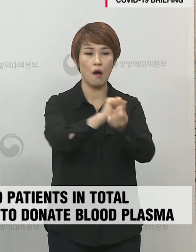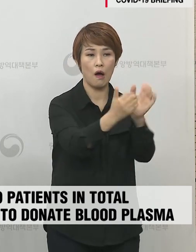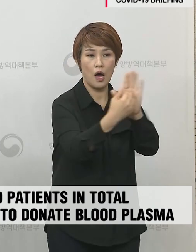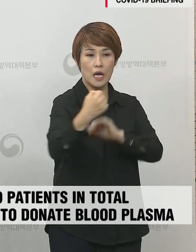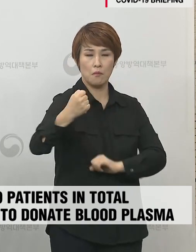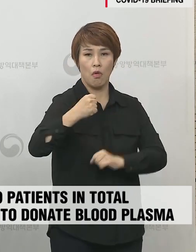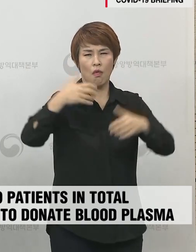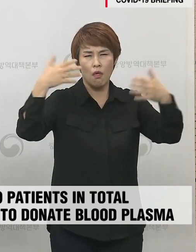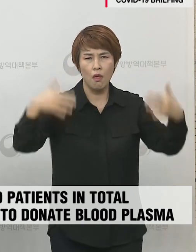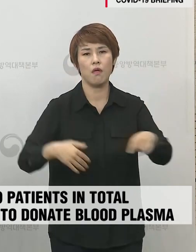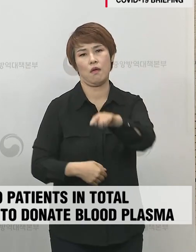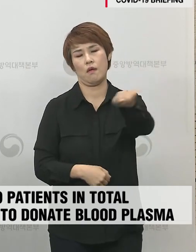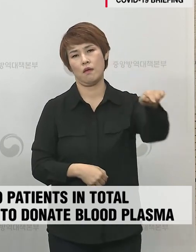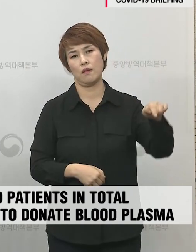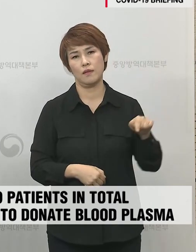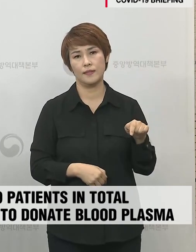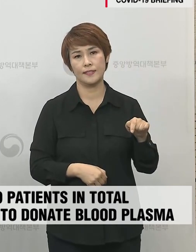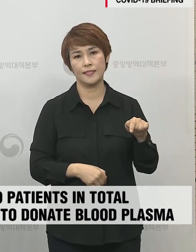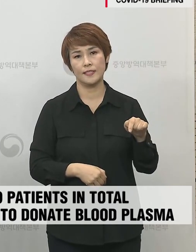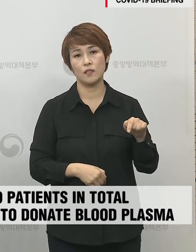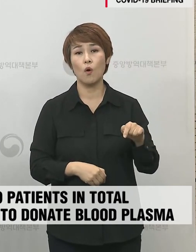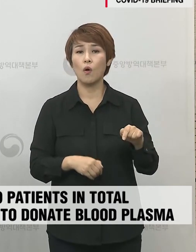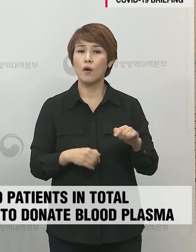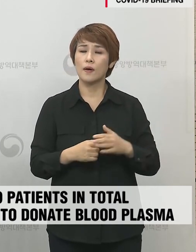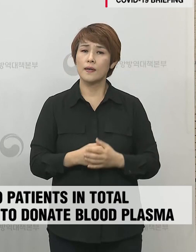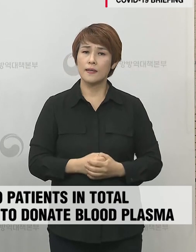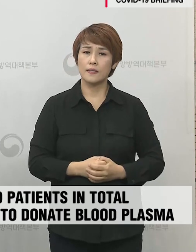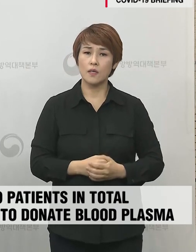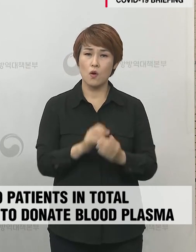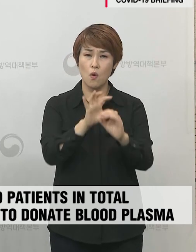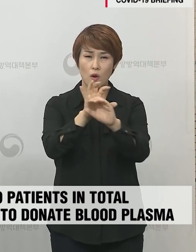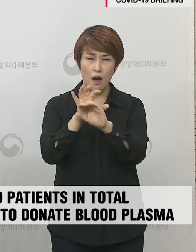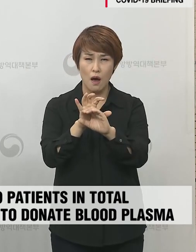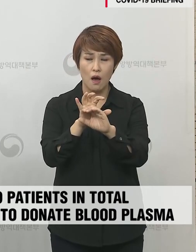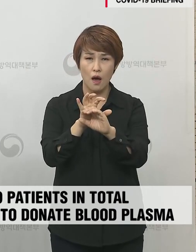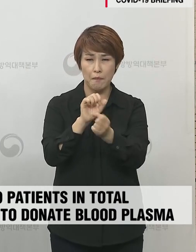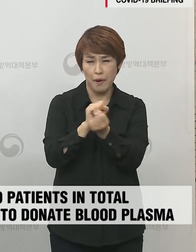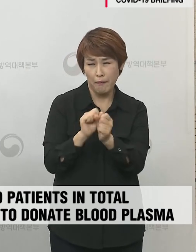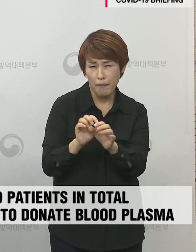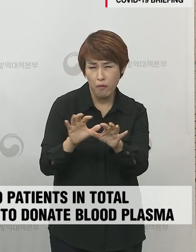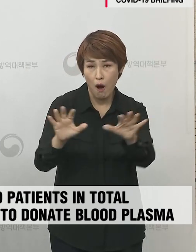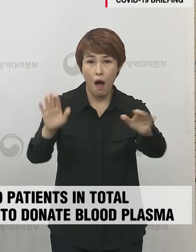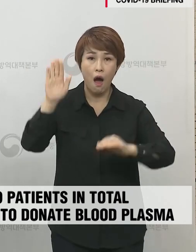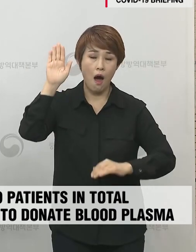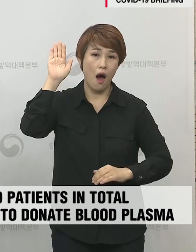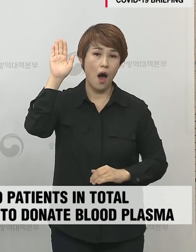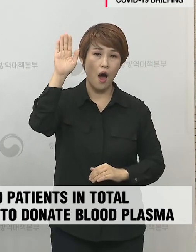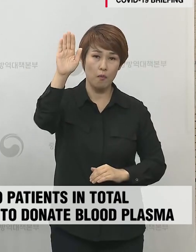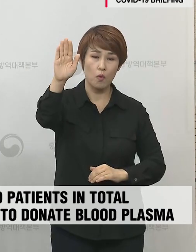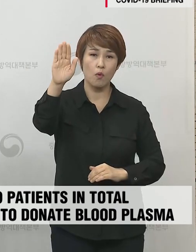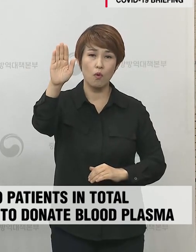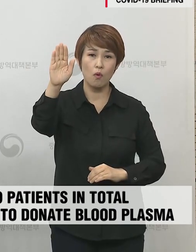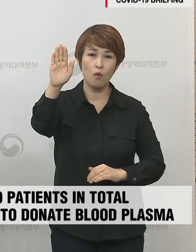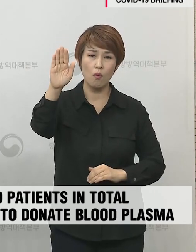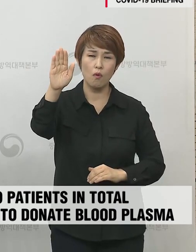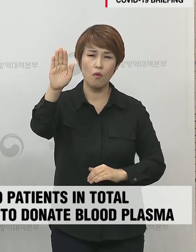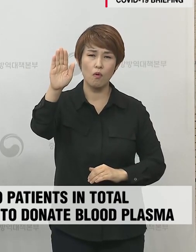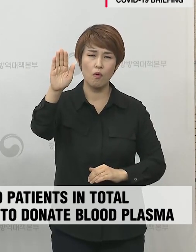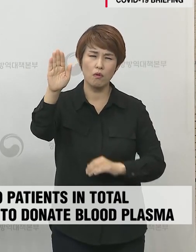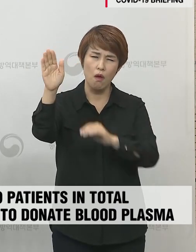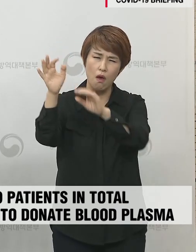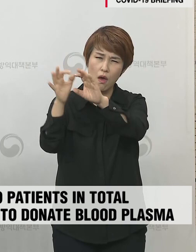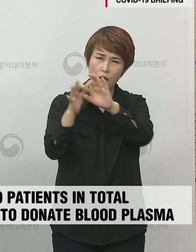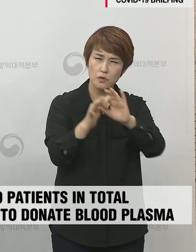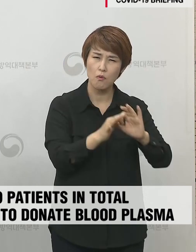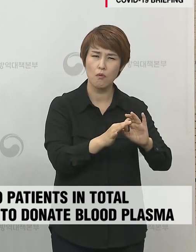vaccine against the virus. And we believe that the immunity level of the community have been lowered, and we believe